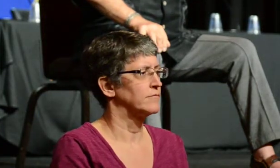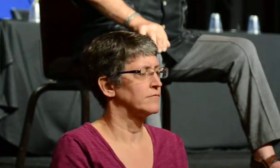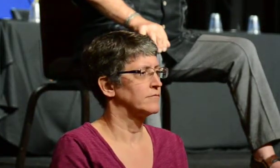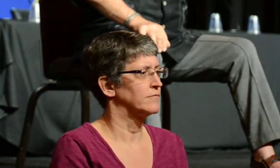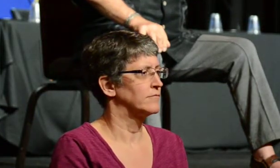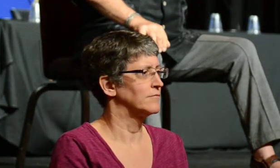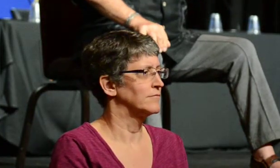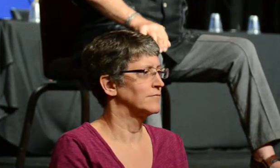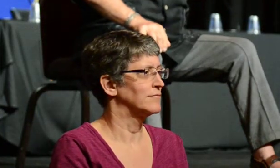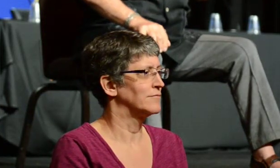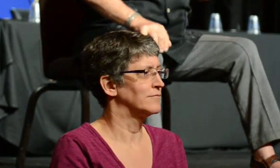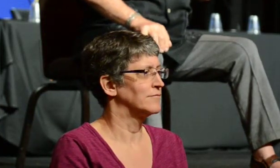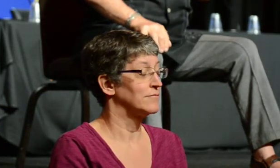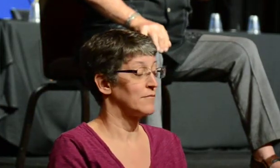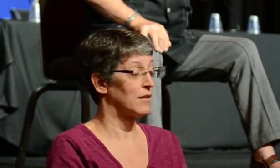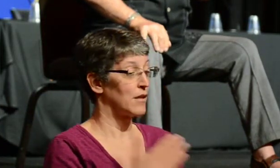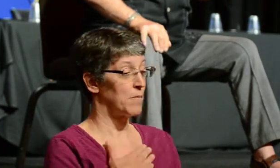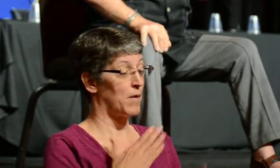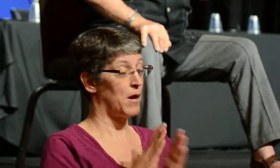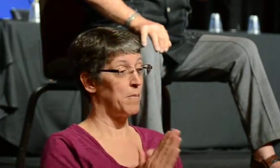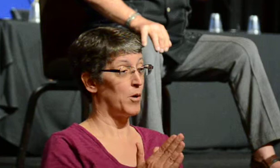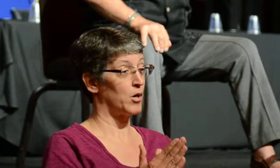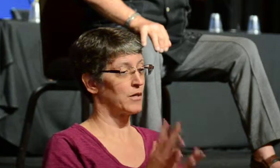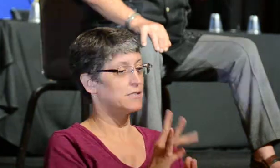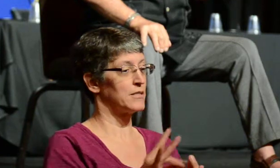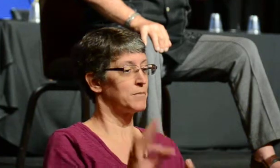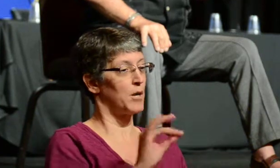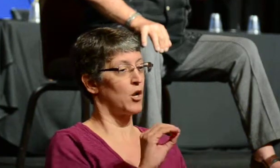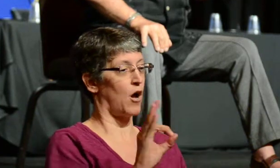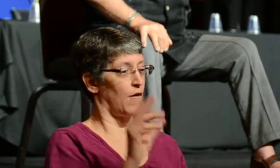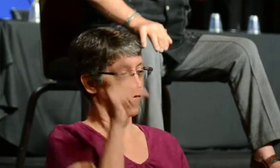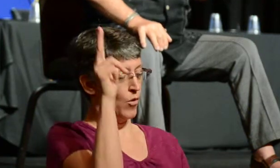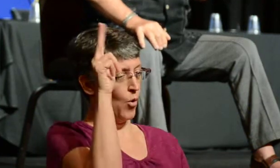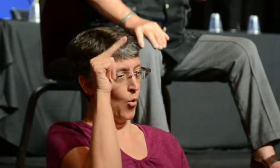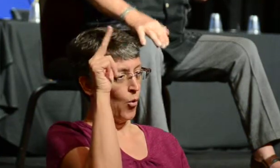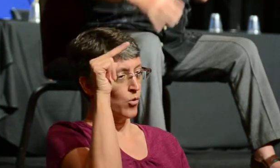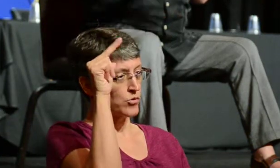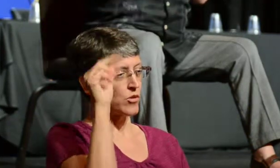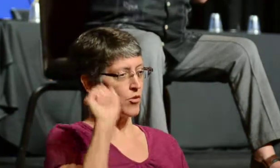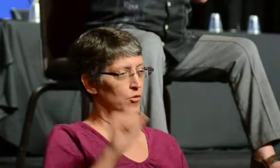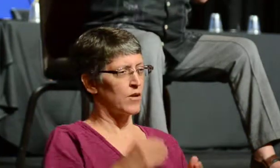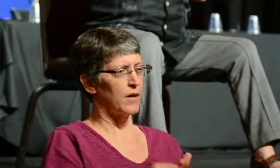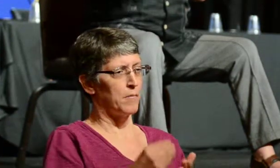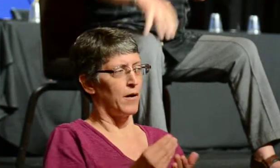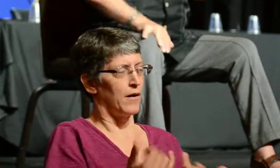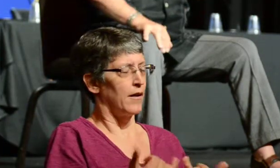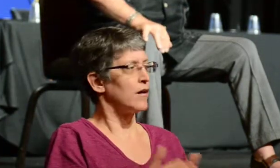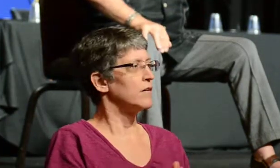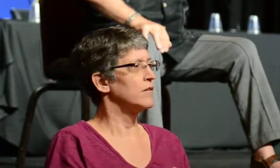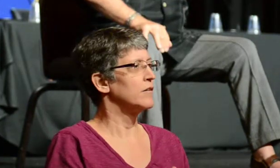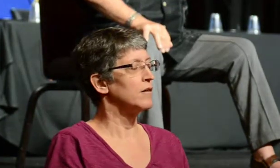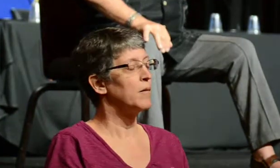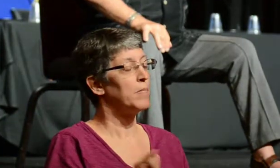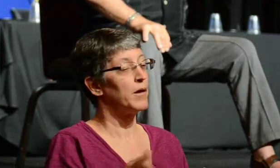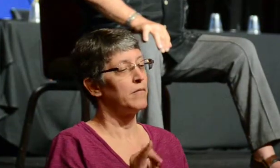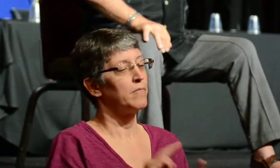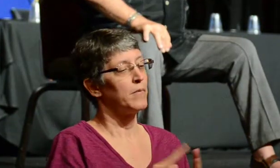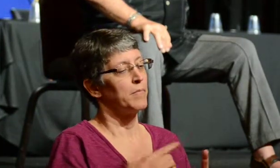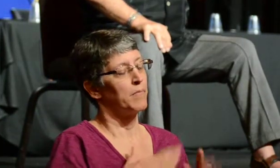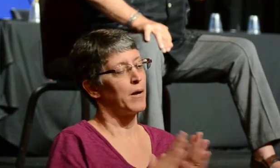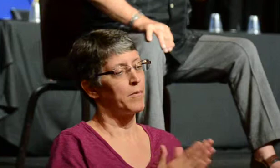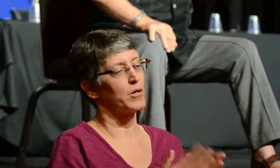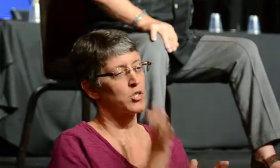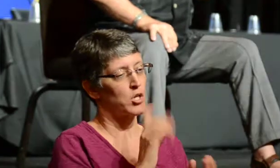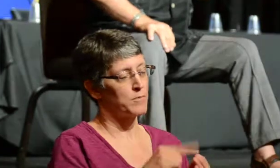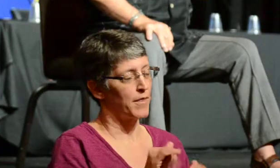And this book, Spirit of the Horse, is out there sort of referring to that. Another book